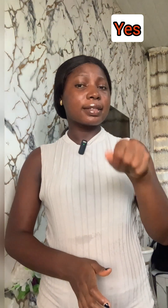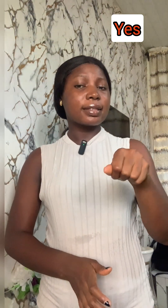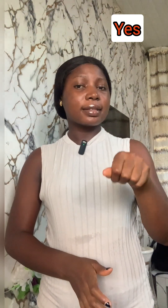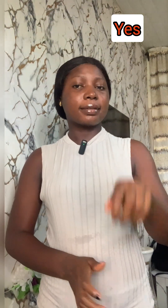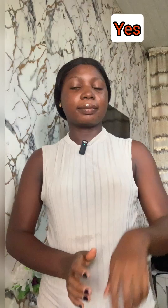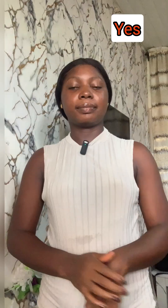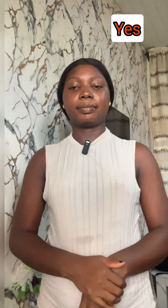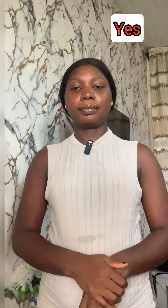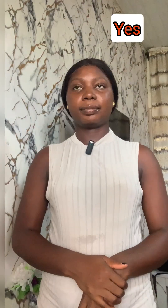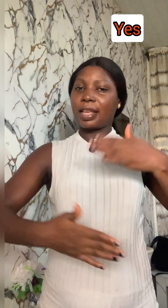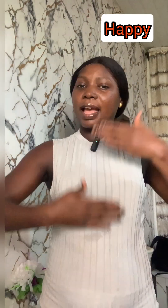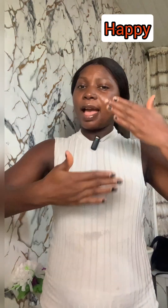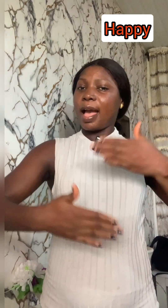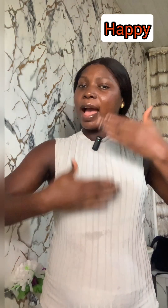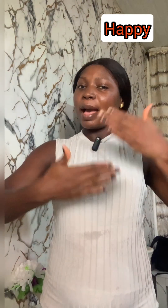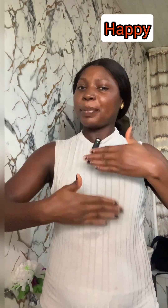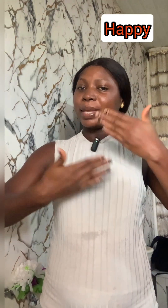Yes. Happy.